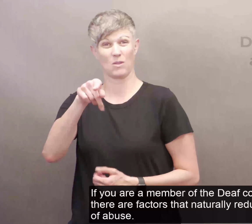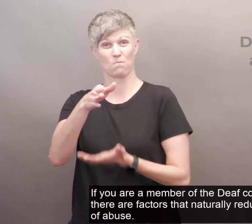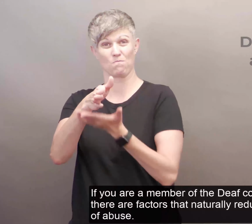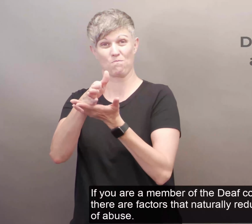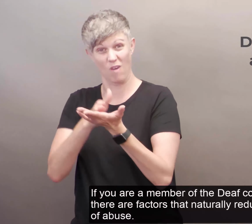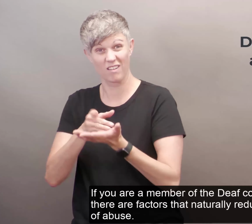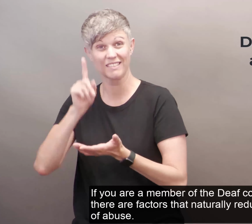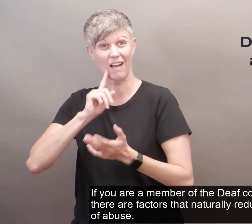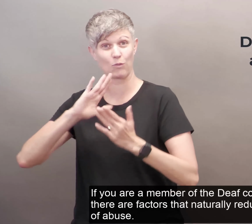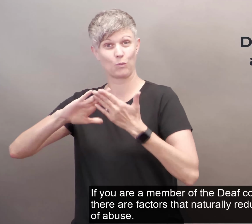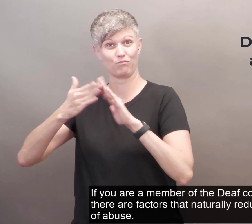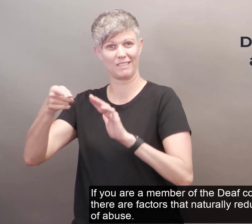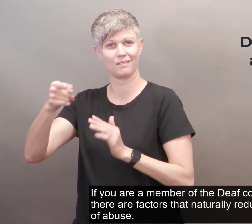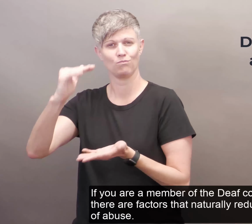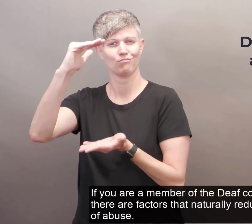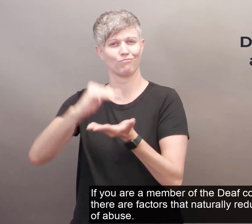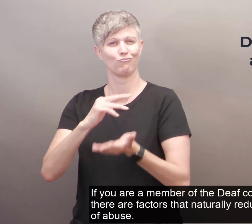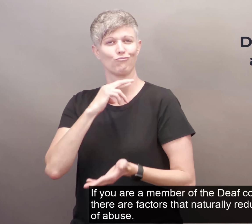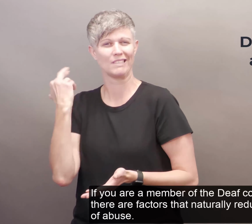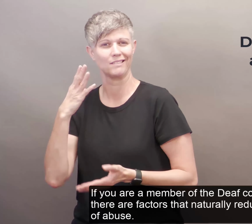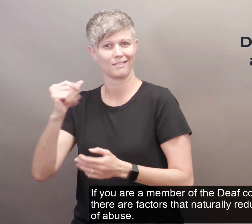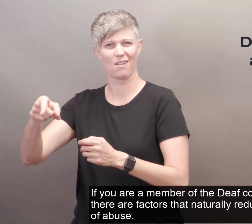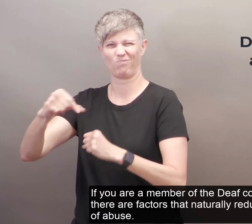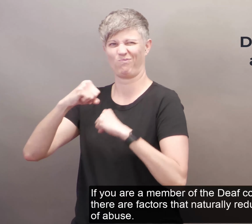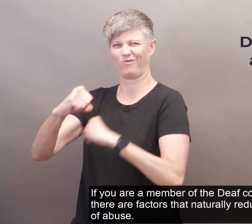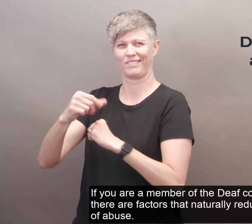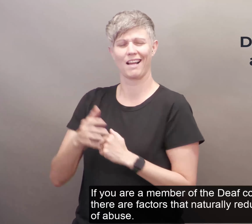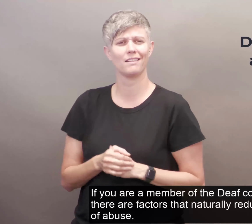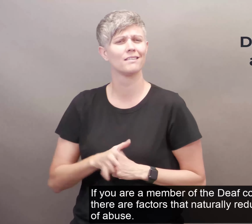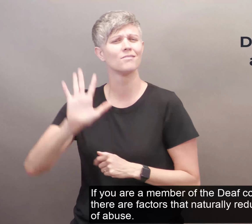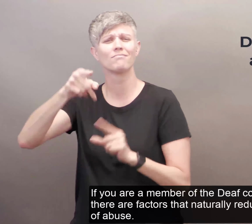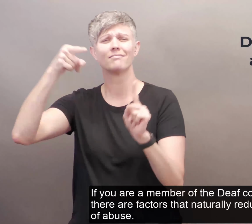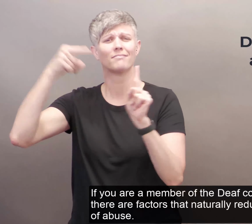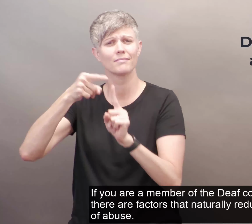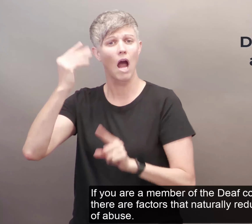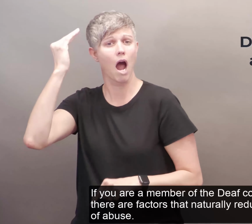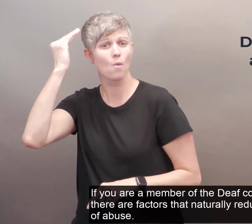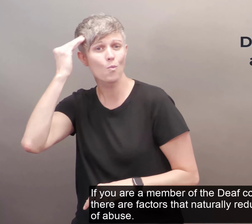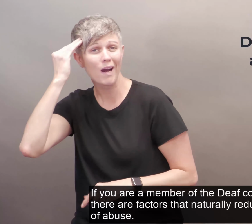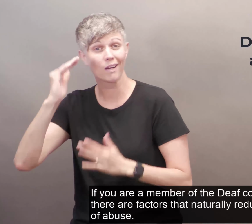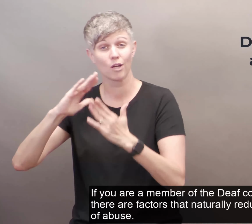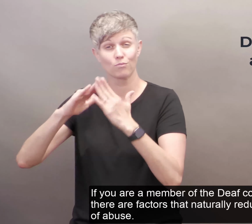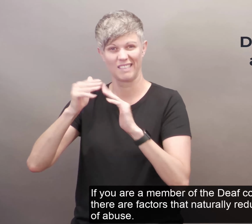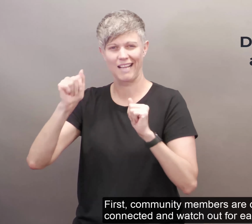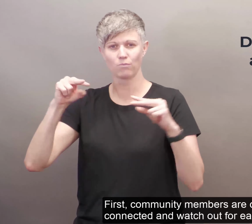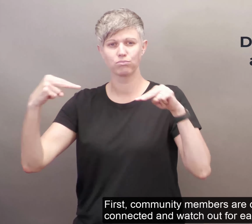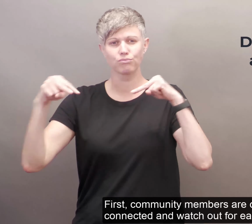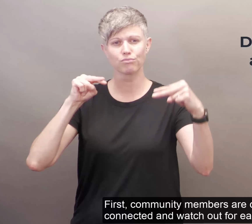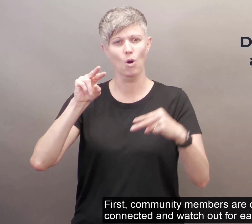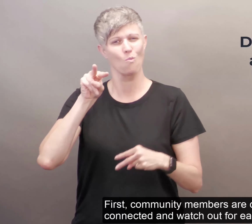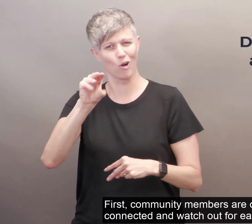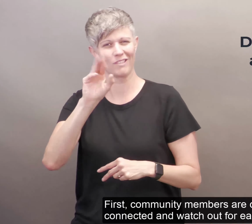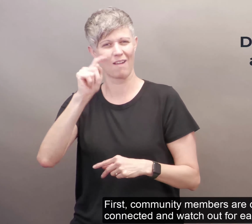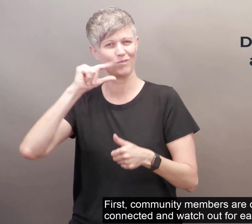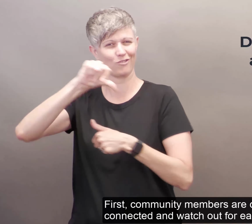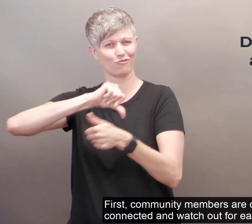If you are a member of the deaf community, there are factors that naturally reduce your risk of abuse. First, community members